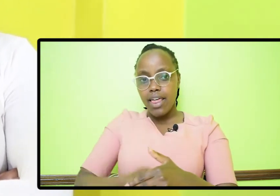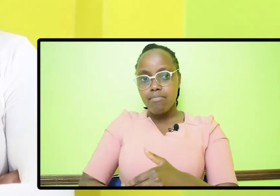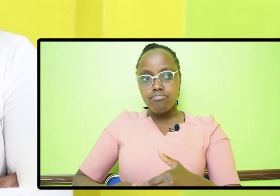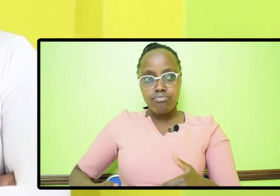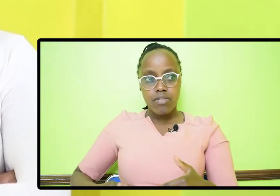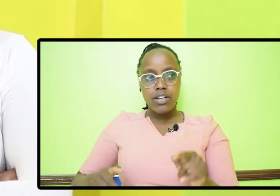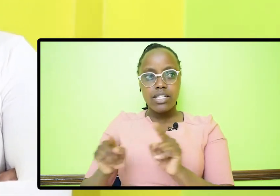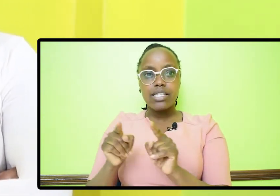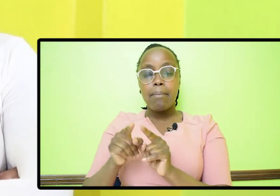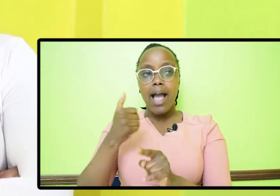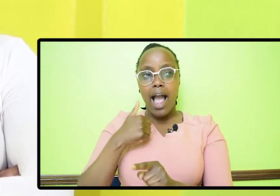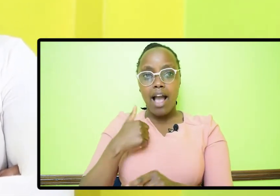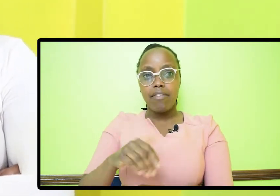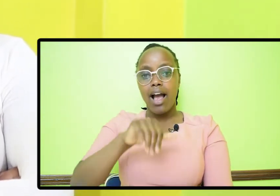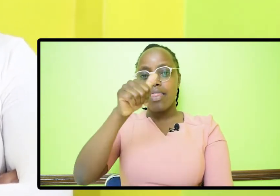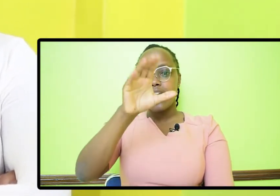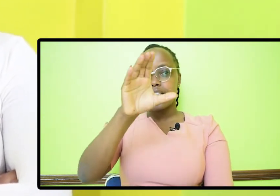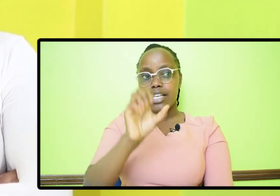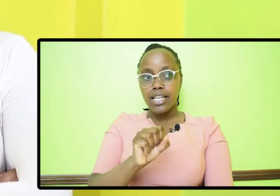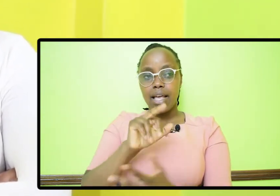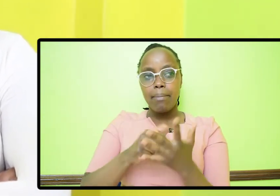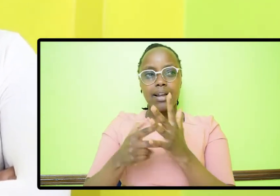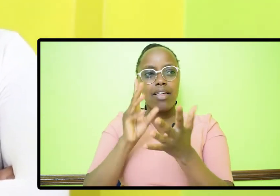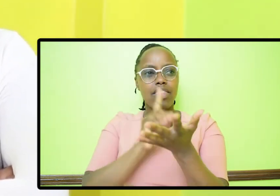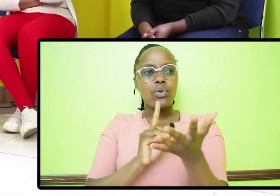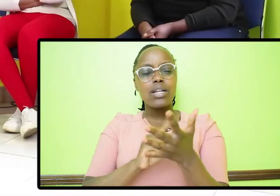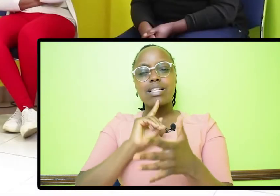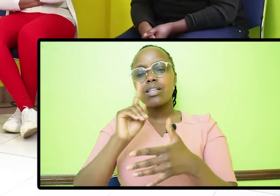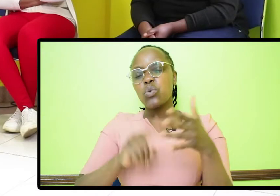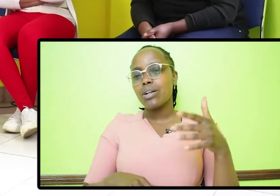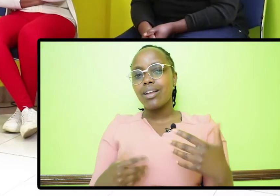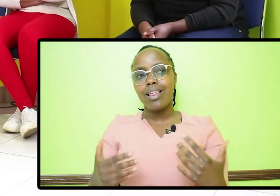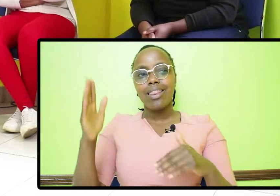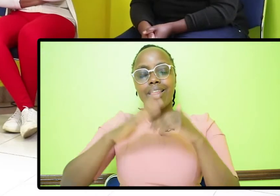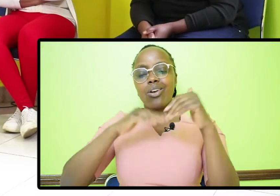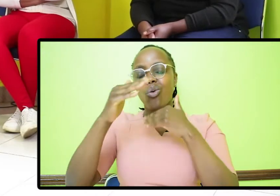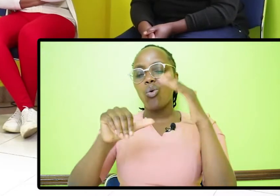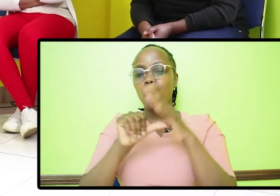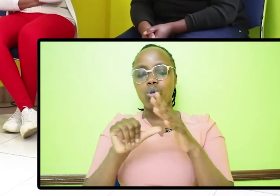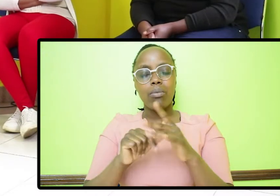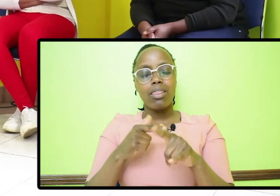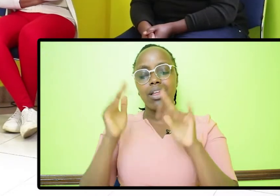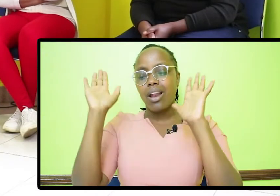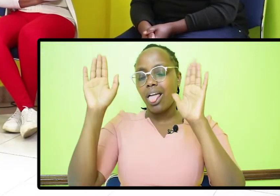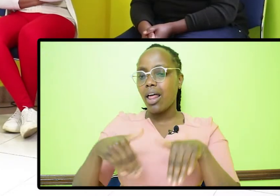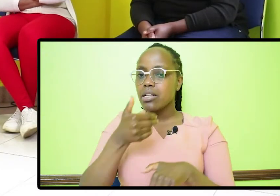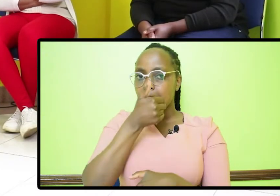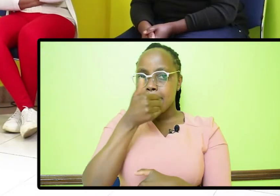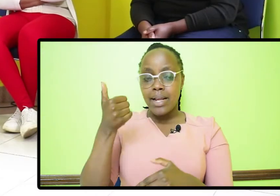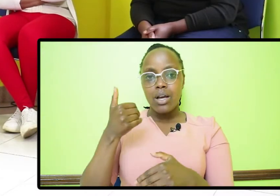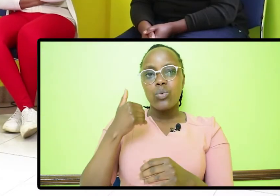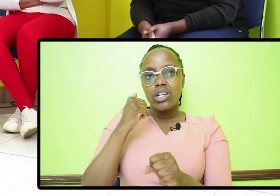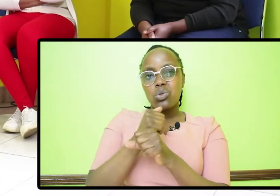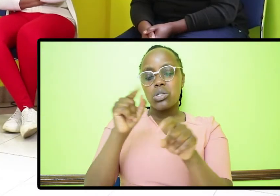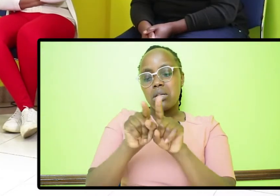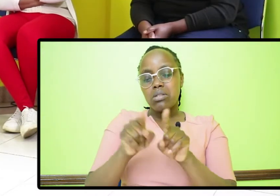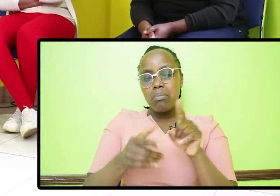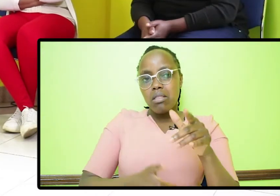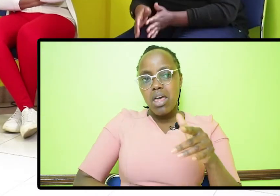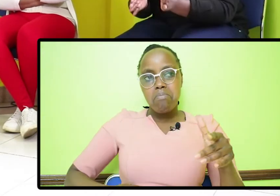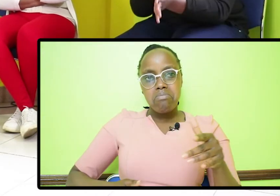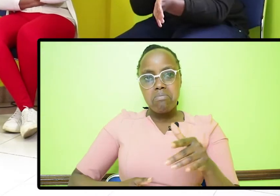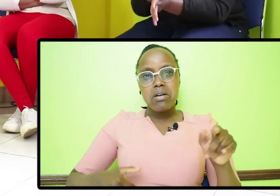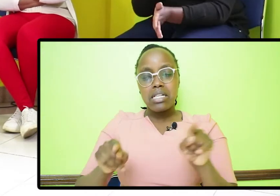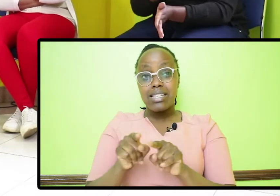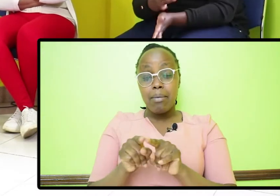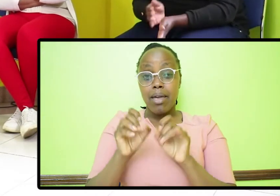another scar. Yes. Okay. No, she had another CS. Yeah. So the doc said, badala all these, let's just do the same Do thing. another scar, of course. Yeah.